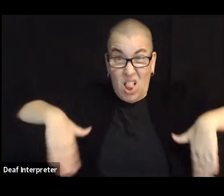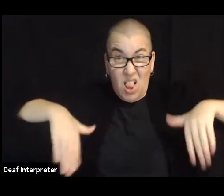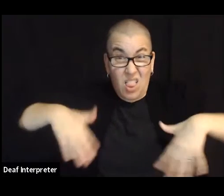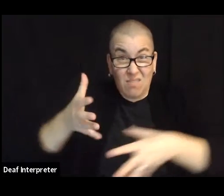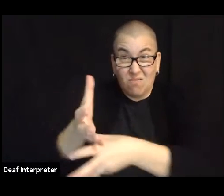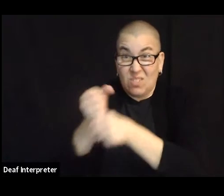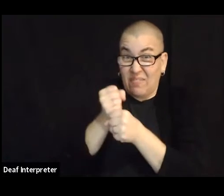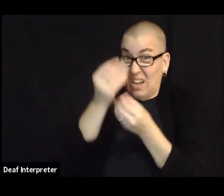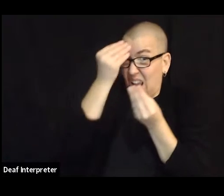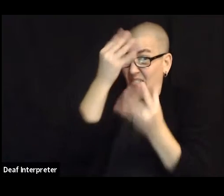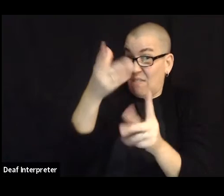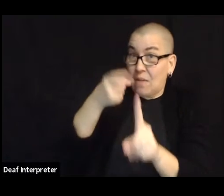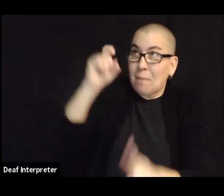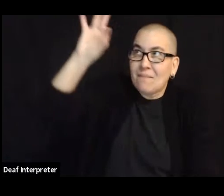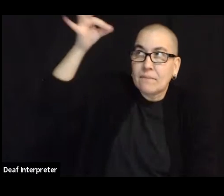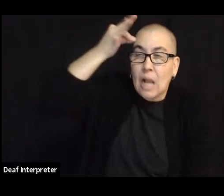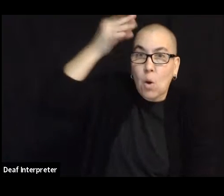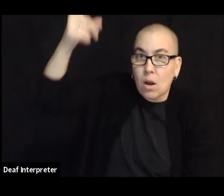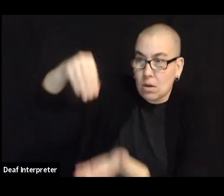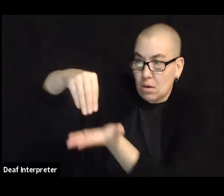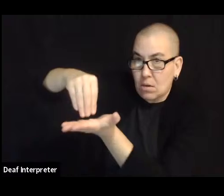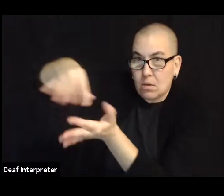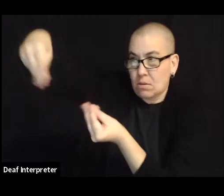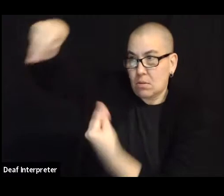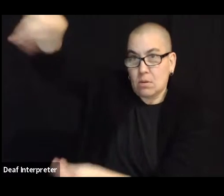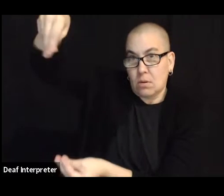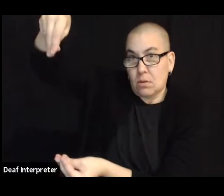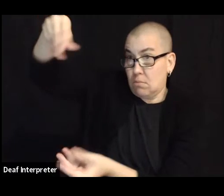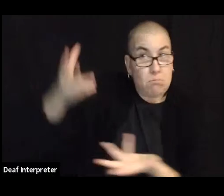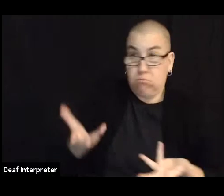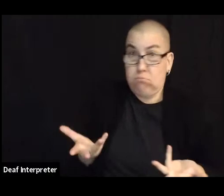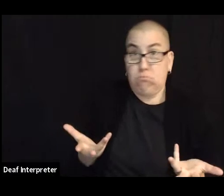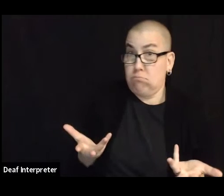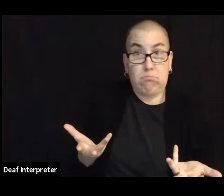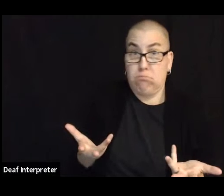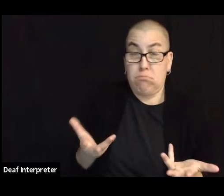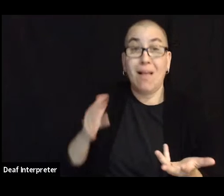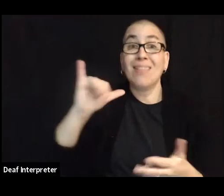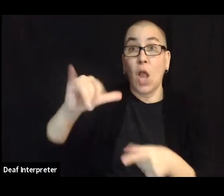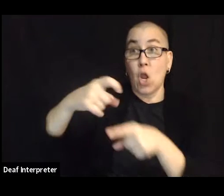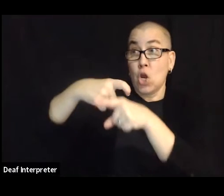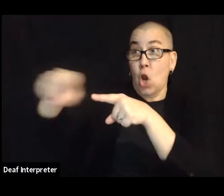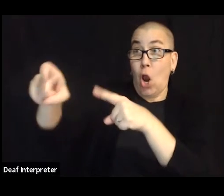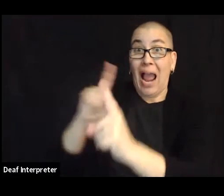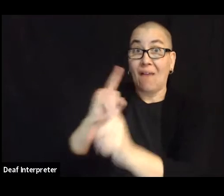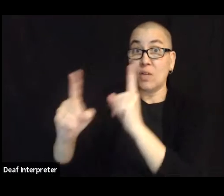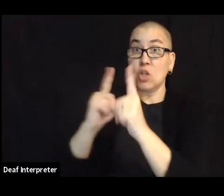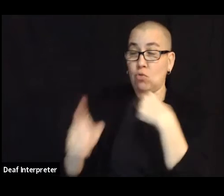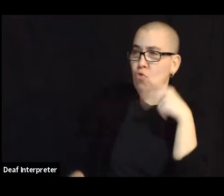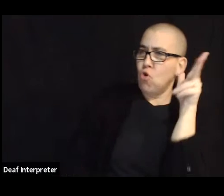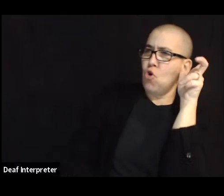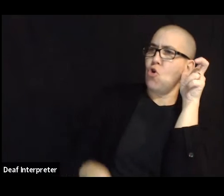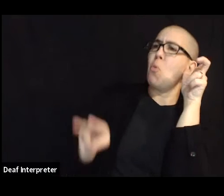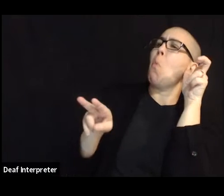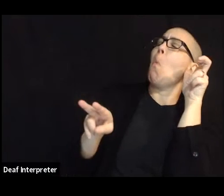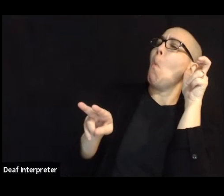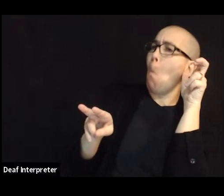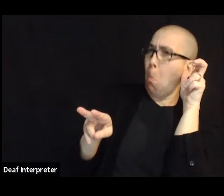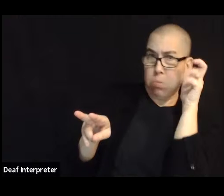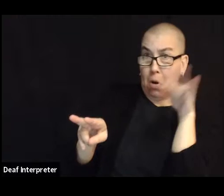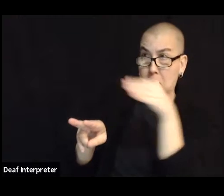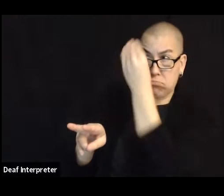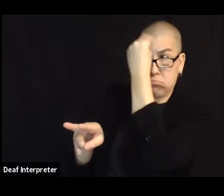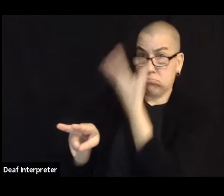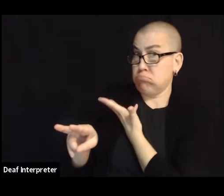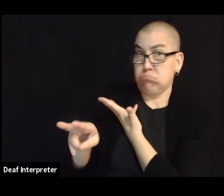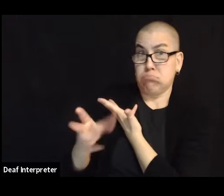was just like you, what was shared on that call. And as I mentioned in my comments, we're in the point of trust